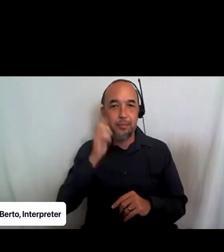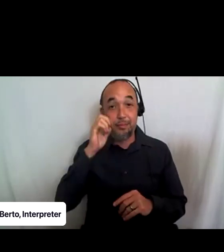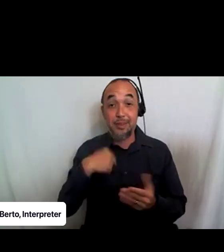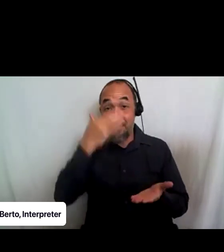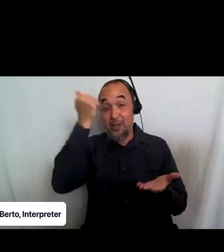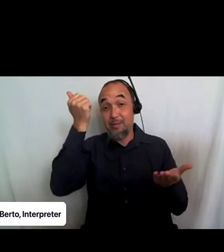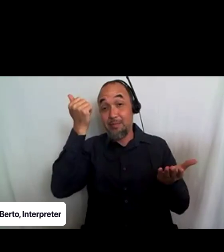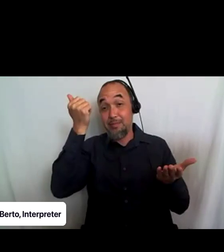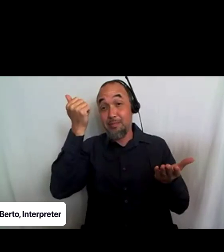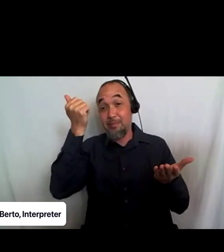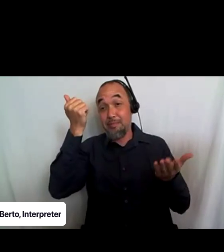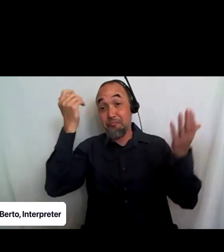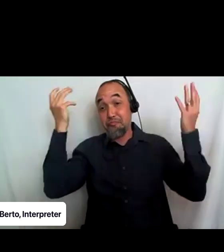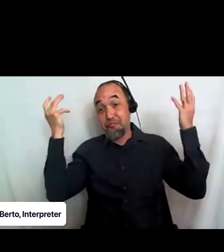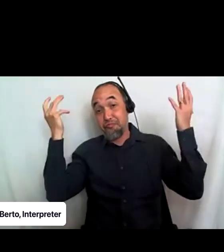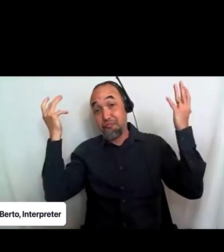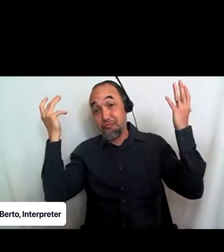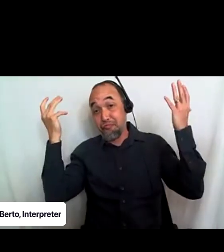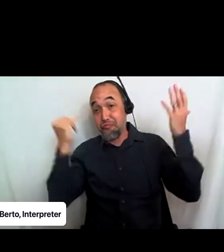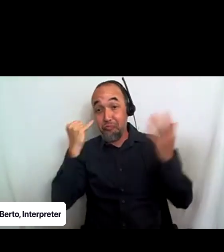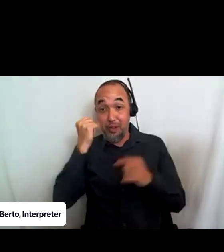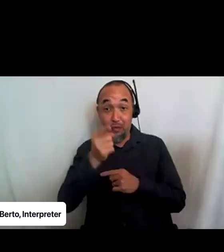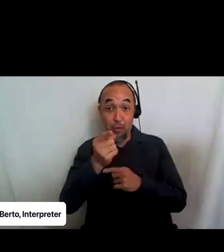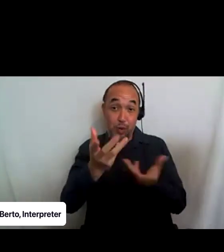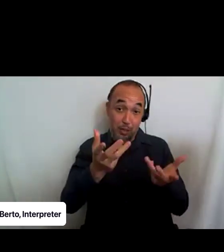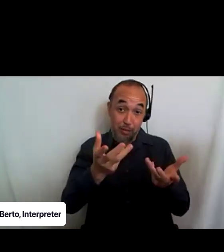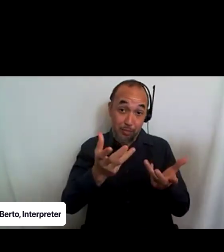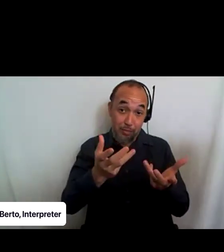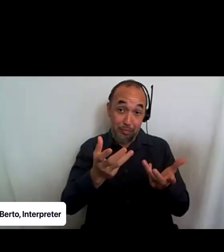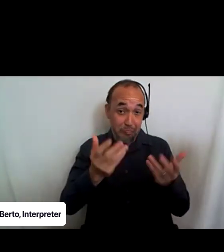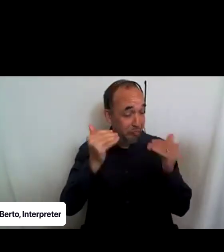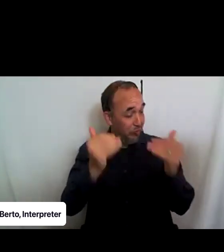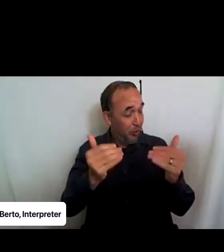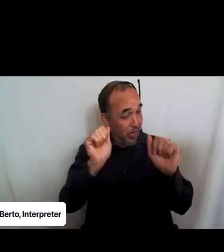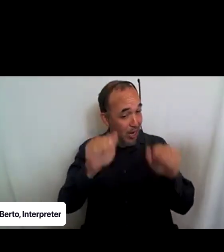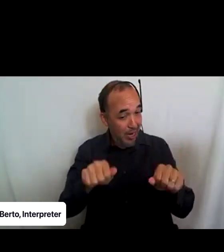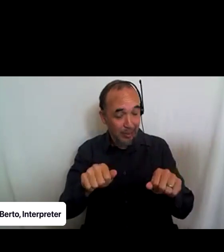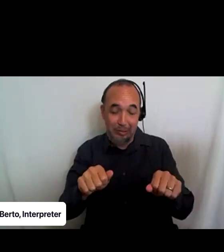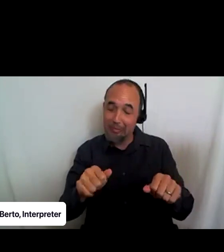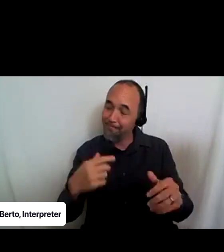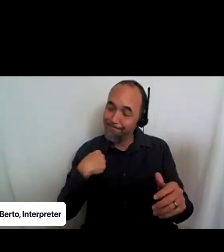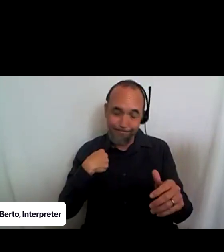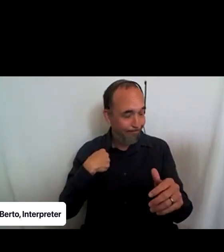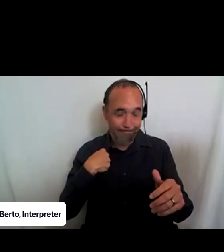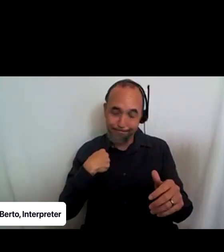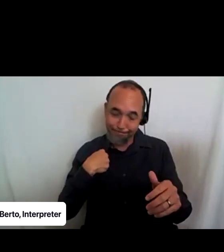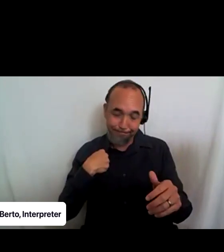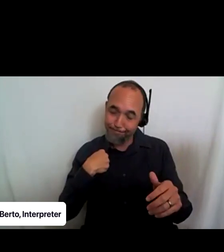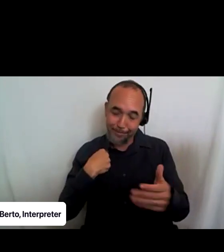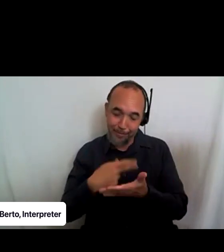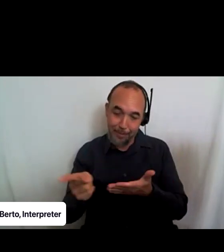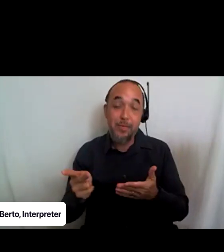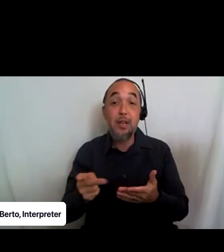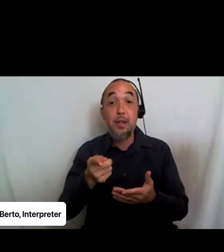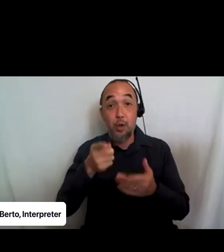it. If you are gonna do it and you catch yourself on time, unlike me this morning. You can coat it. If you haven't coated